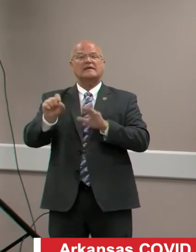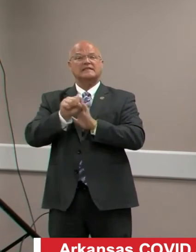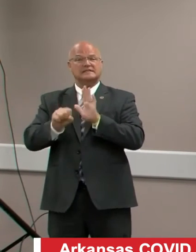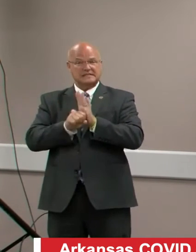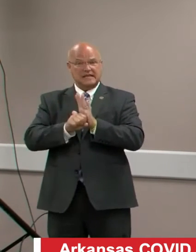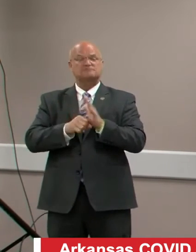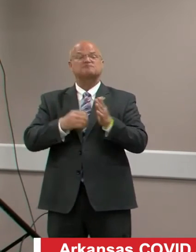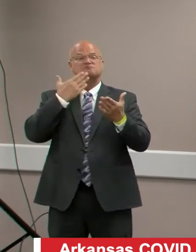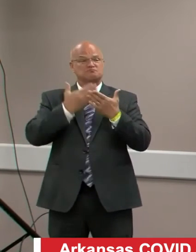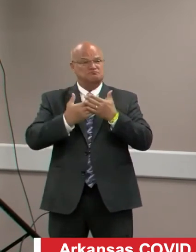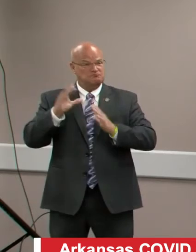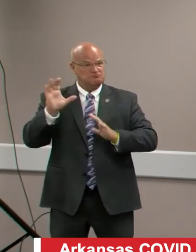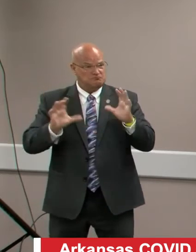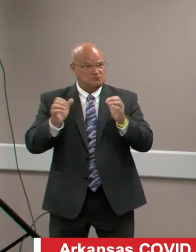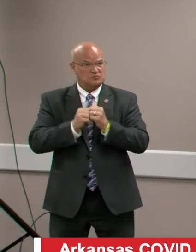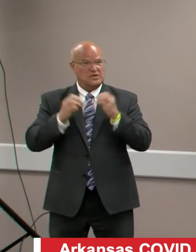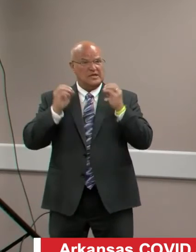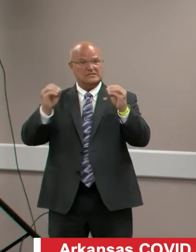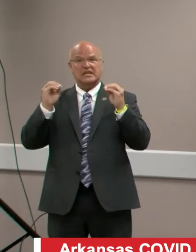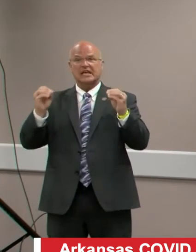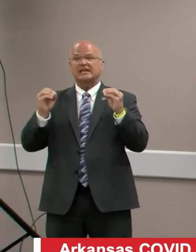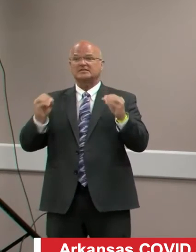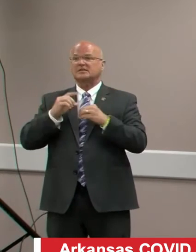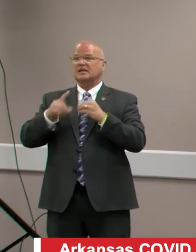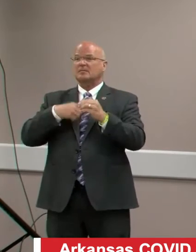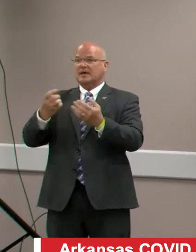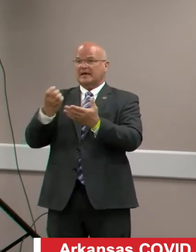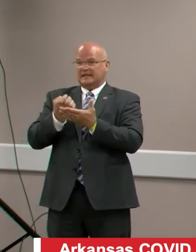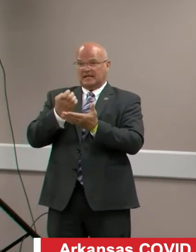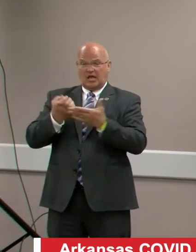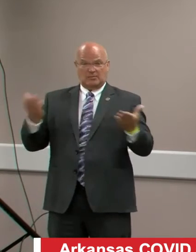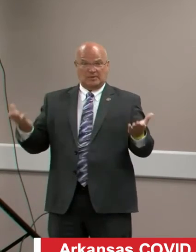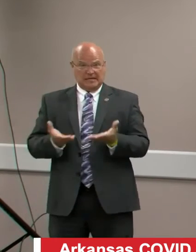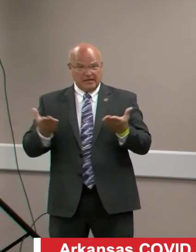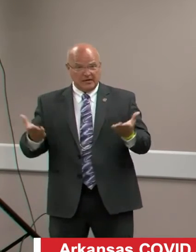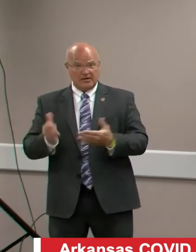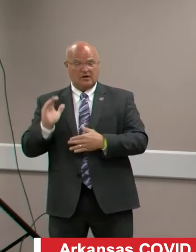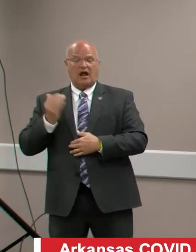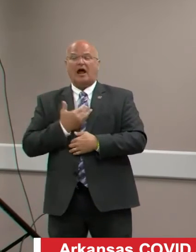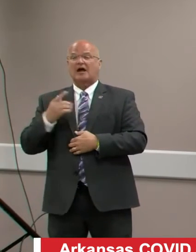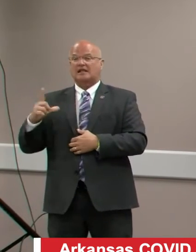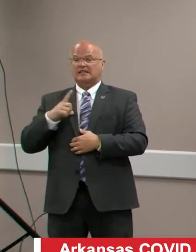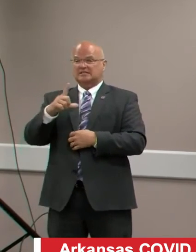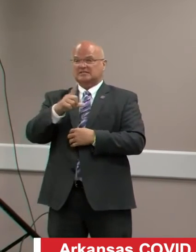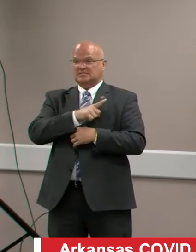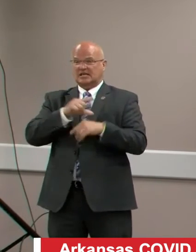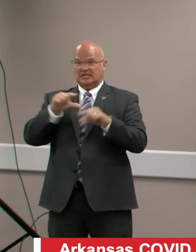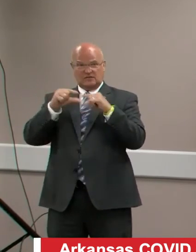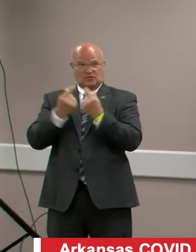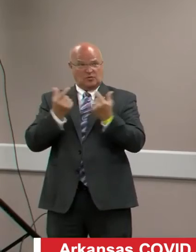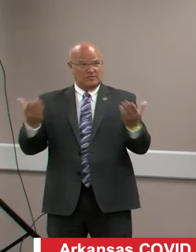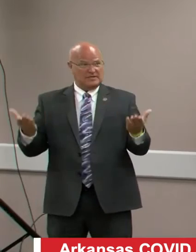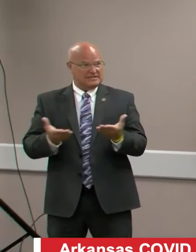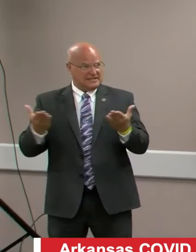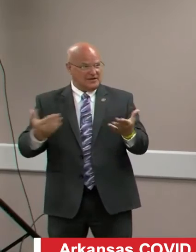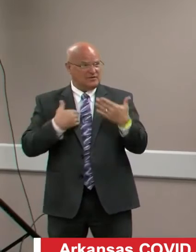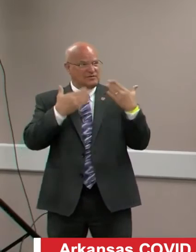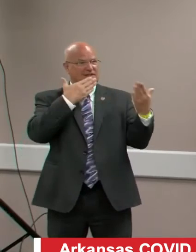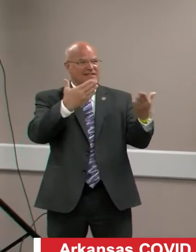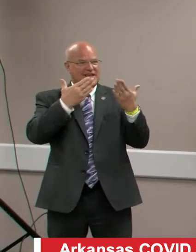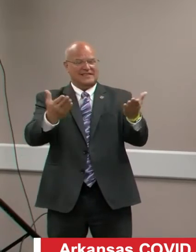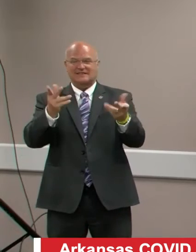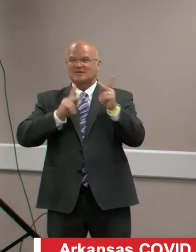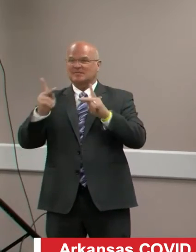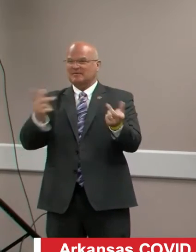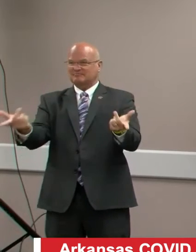we had a good conversation on education, on the economy here. Our legislative delegation that's here, I want to thank